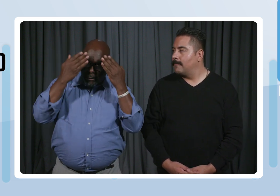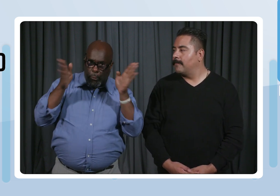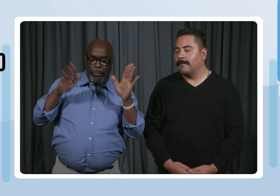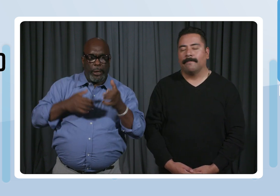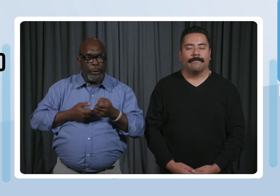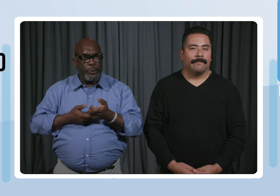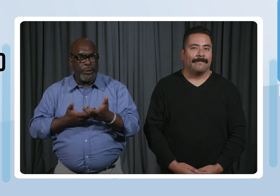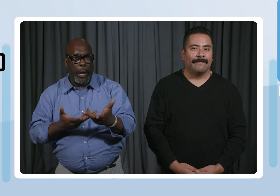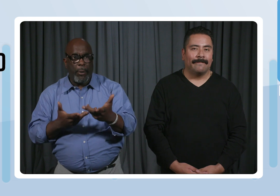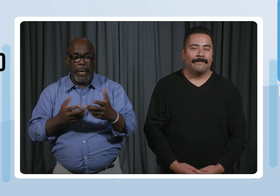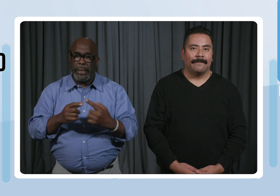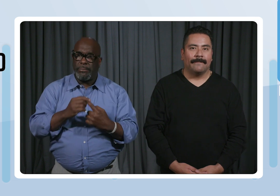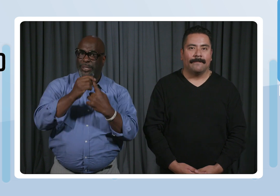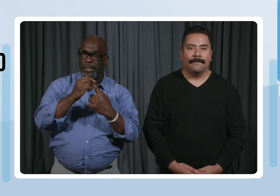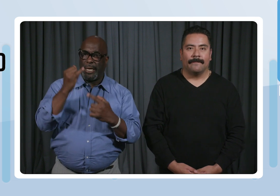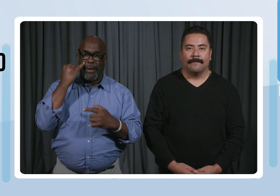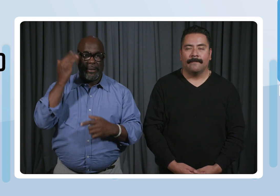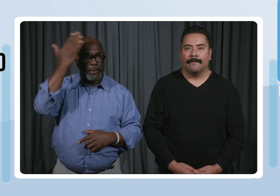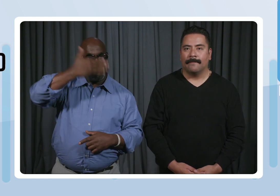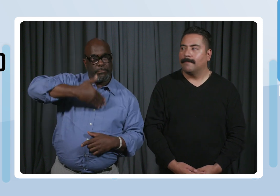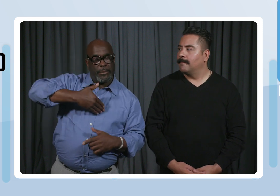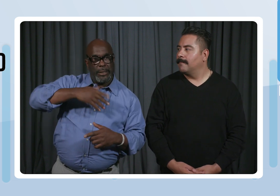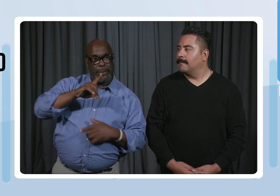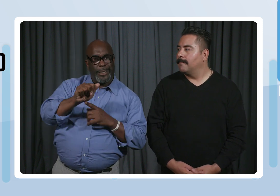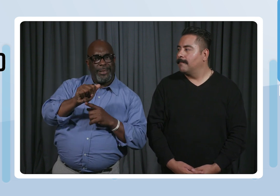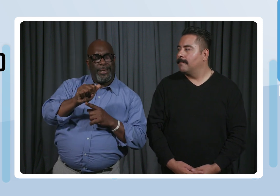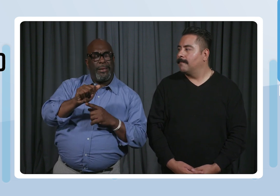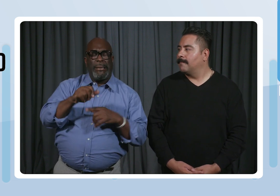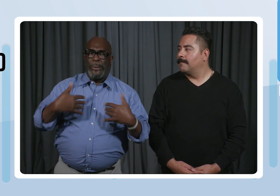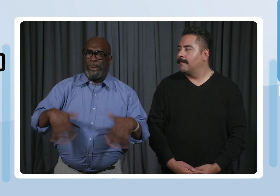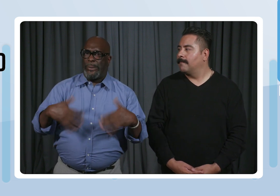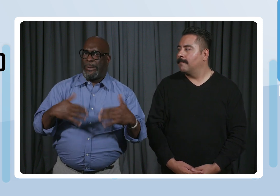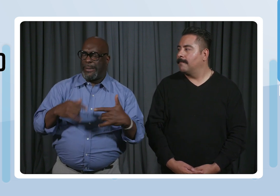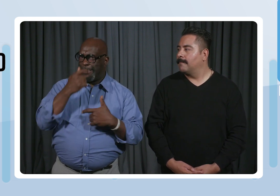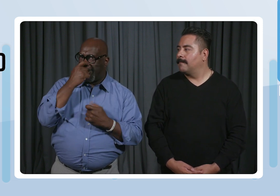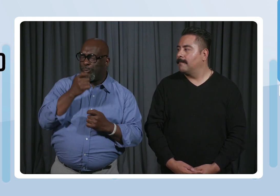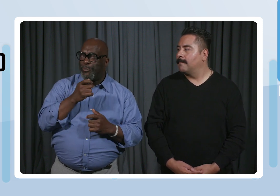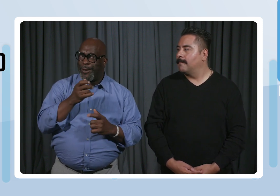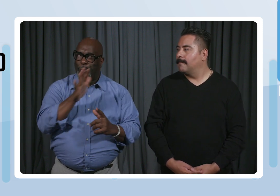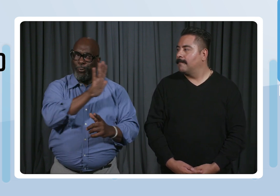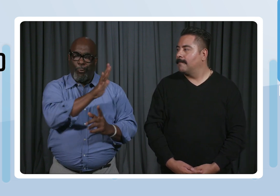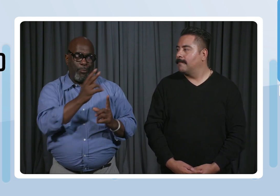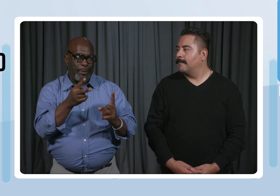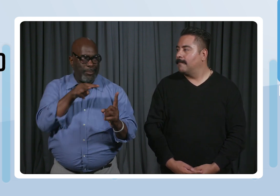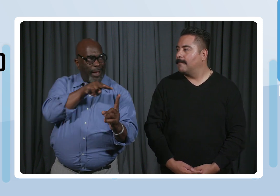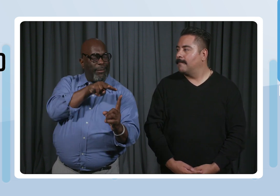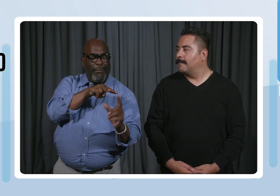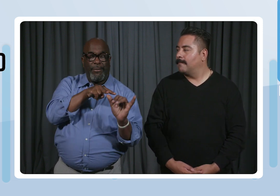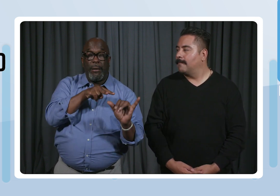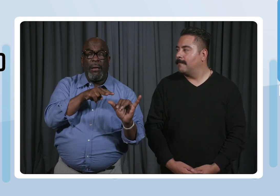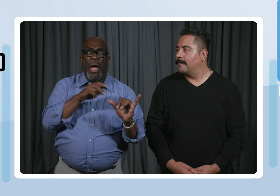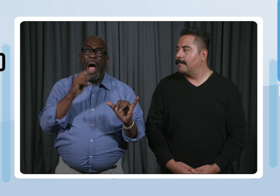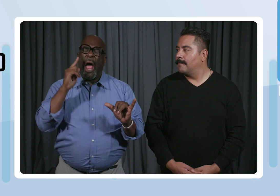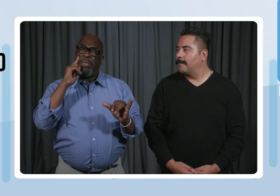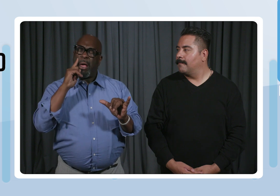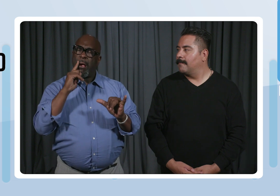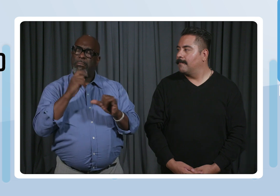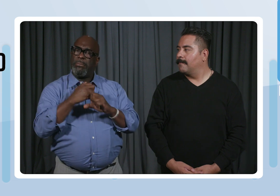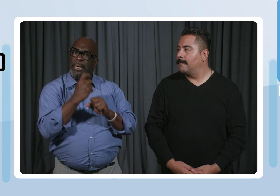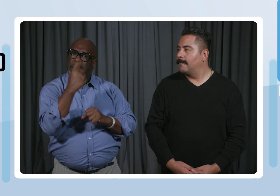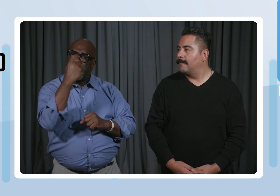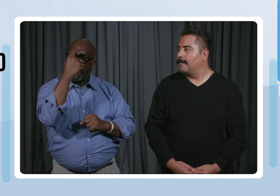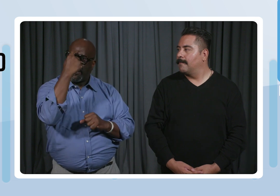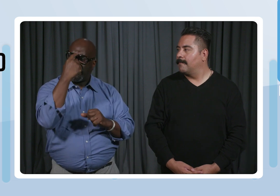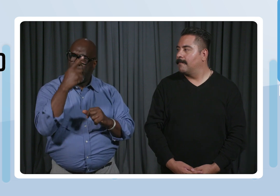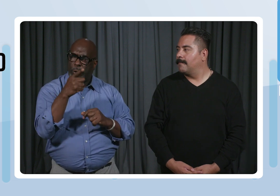it is an invisible disability. Yeah, it's really interesting to hear your perspective. I think it makes a lot of sense that